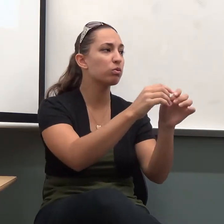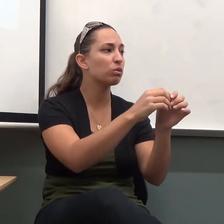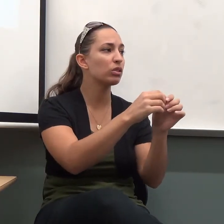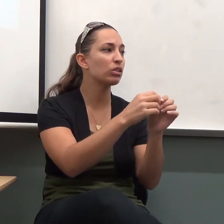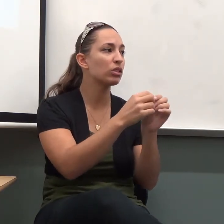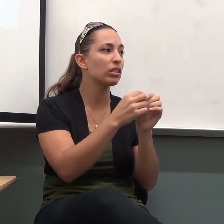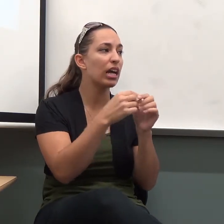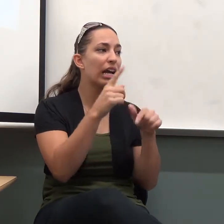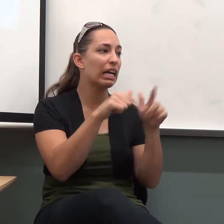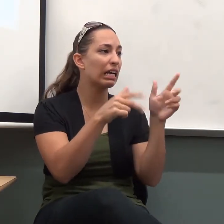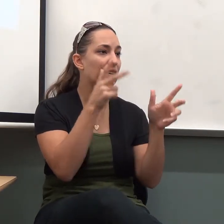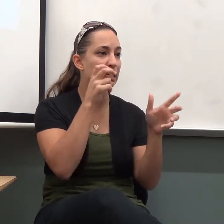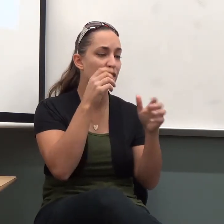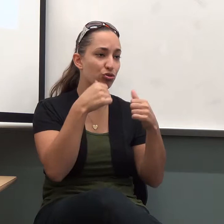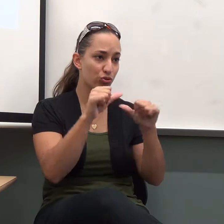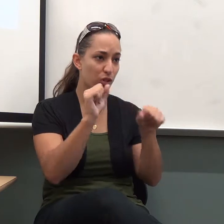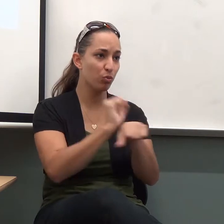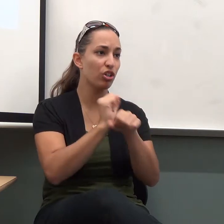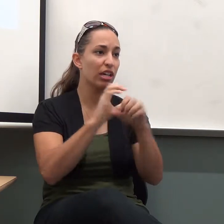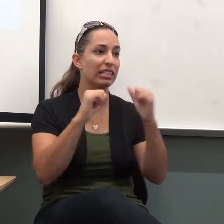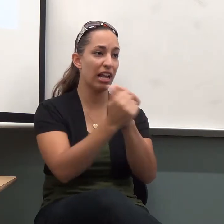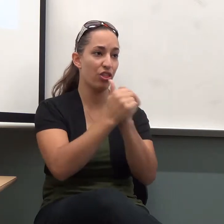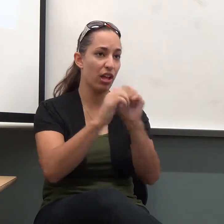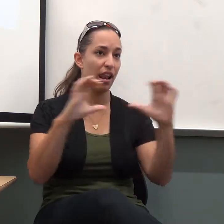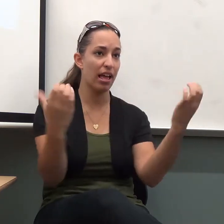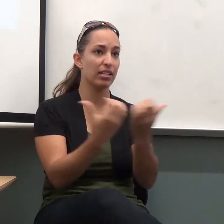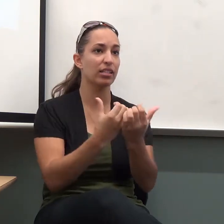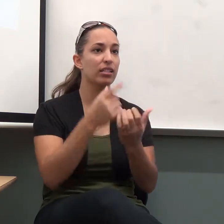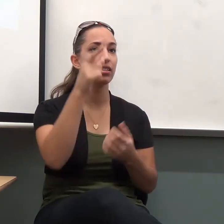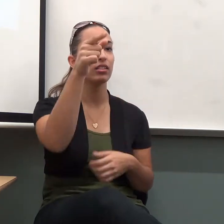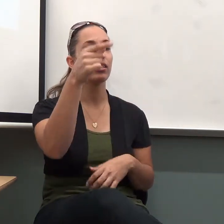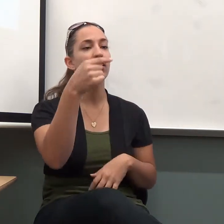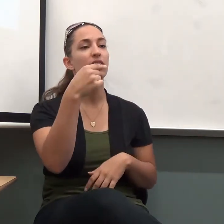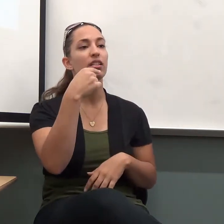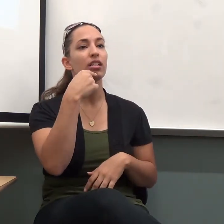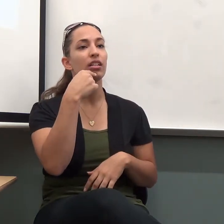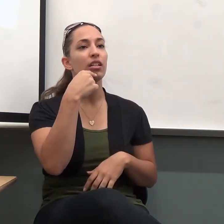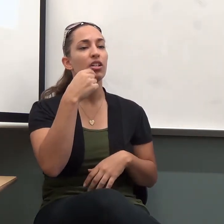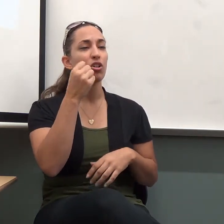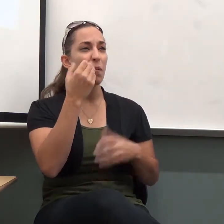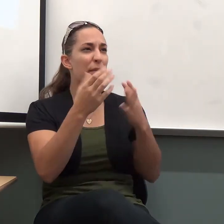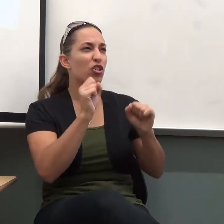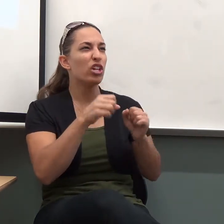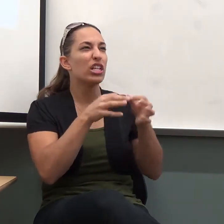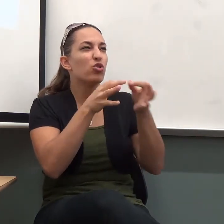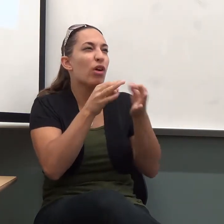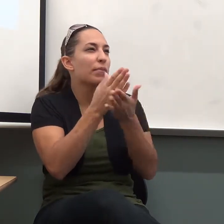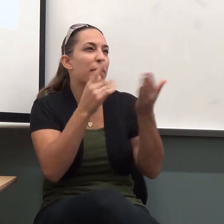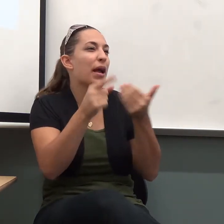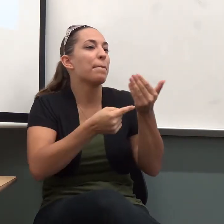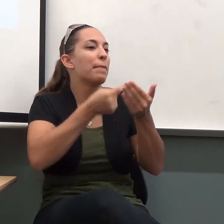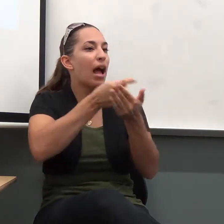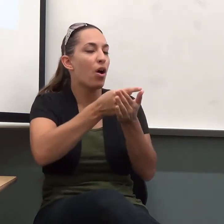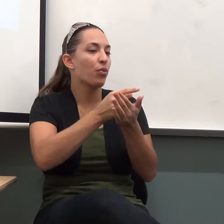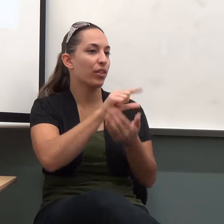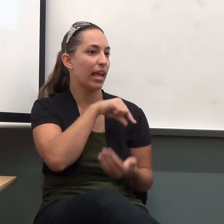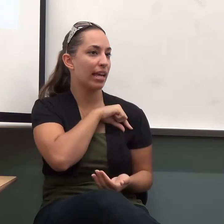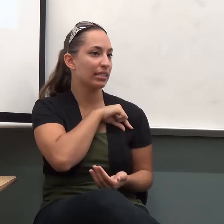when we're trying to work as a class. Let's work together, okay? Like to describe the candies, like which quality of candy,